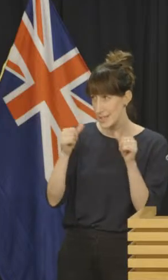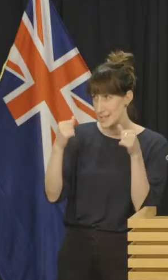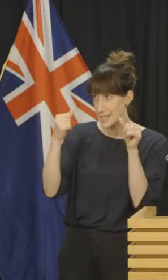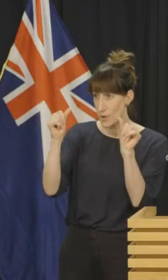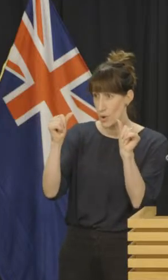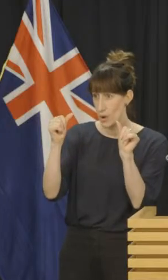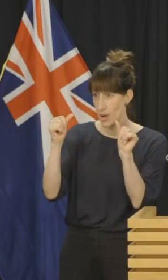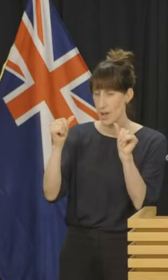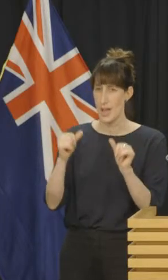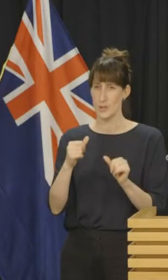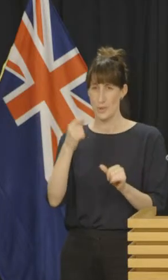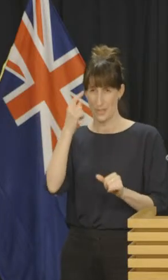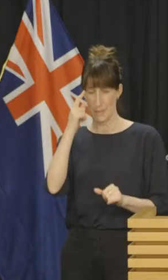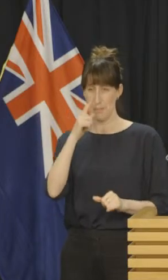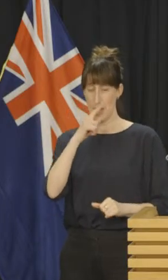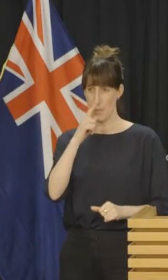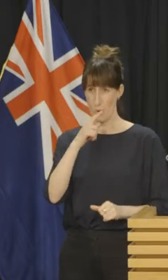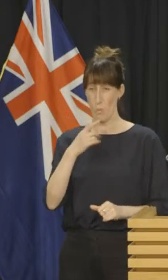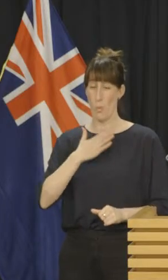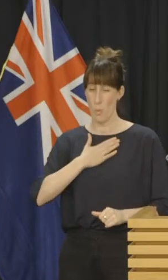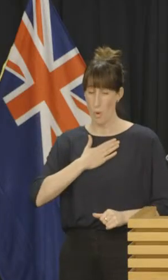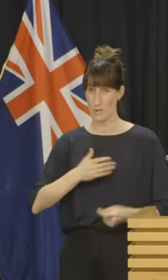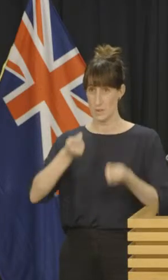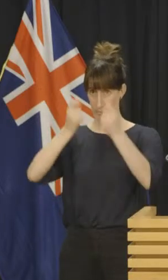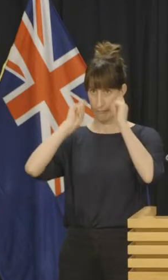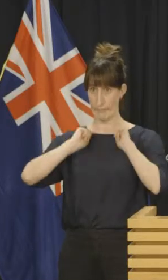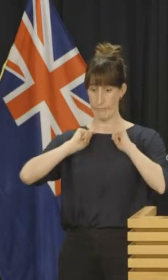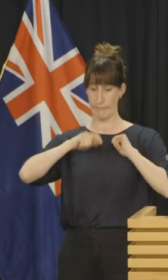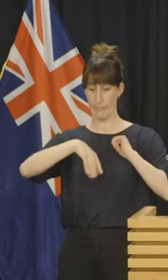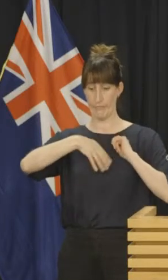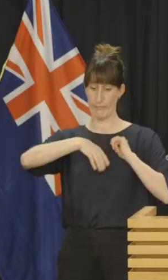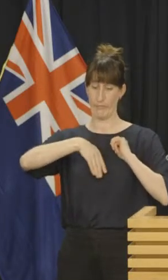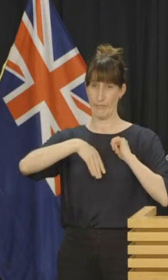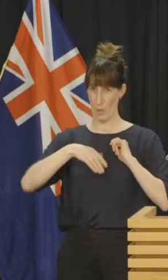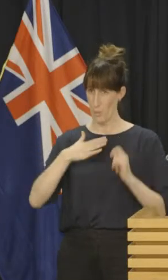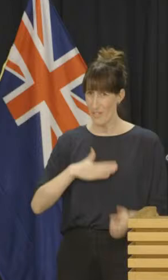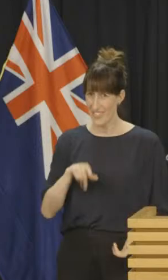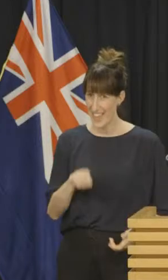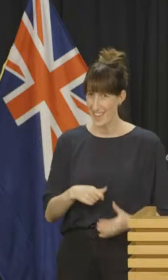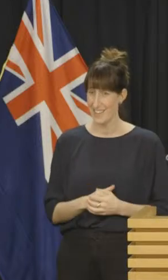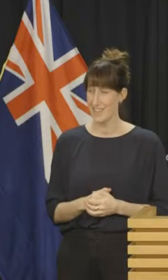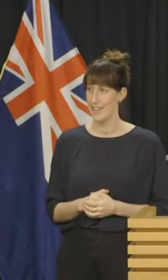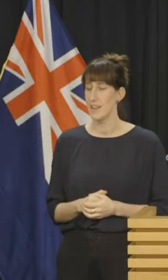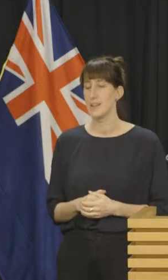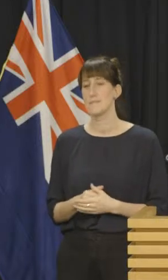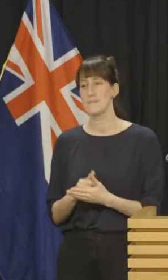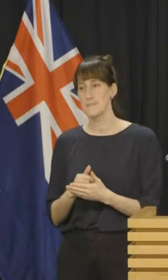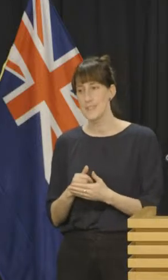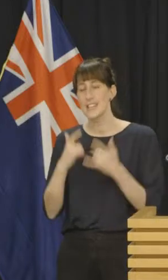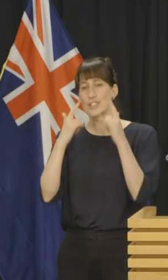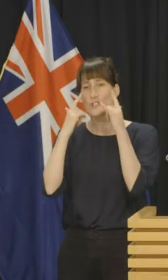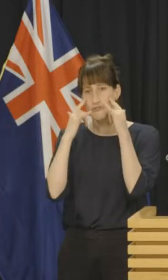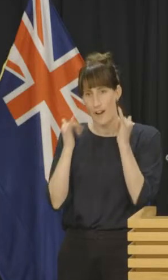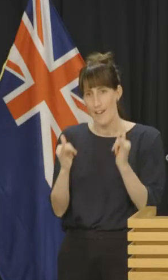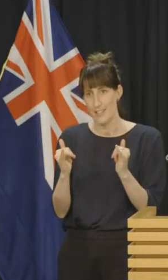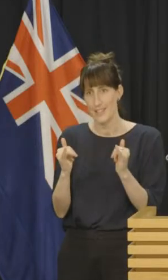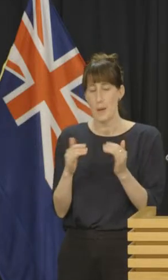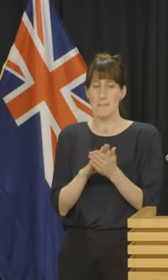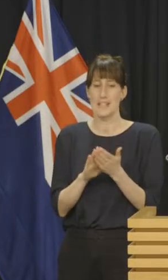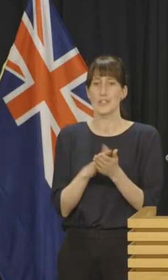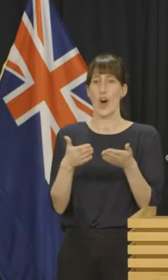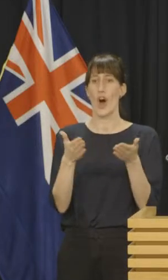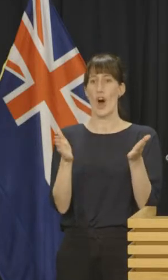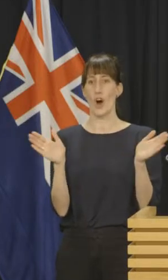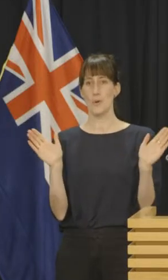wear a dongle around their neck all the time? Look, I think the key thing about a trial is that you have to be genuinely open to it, and